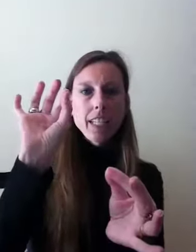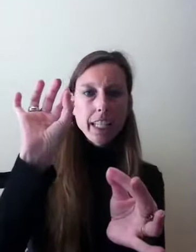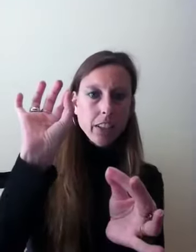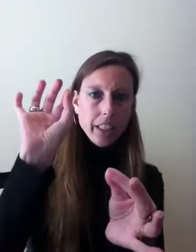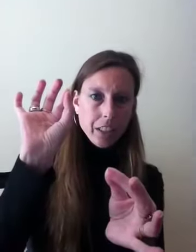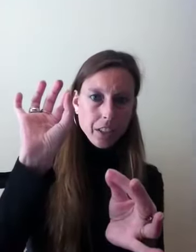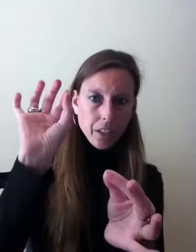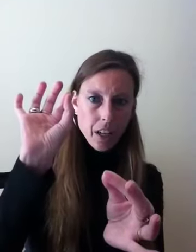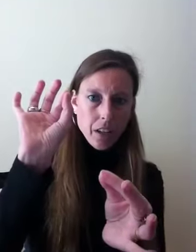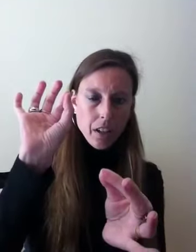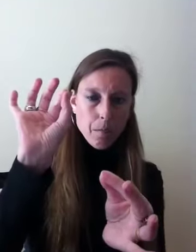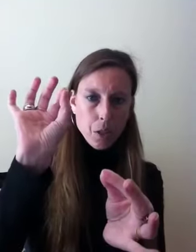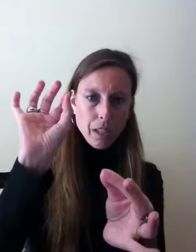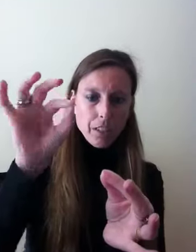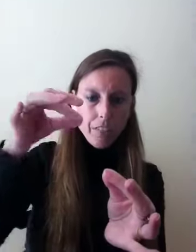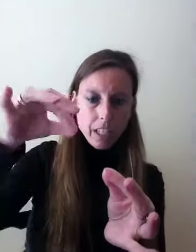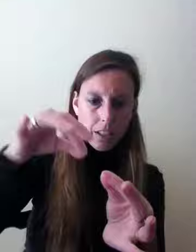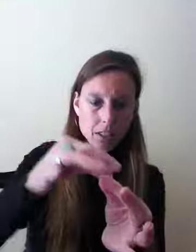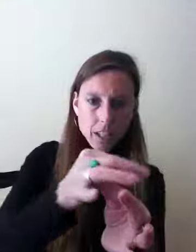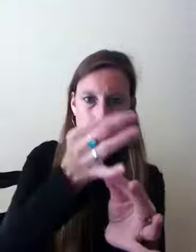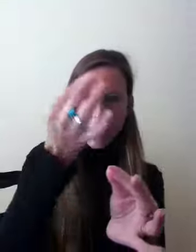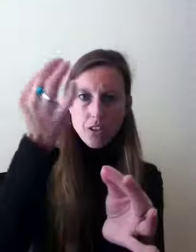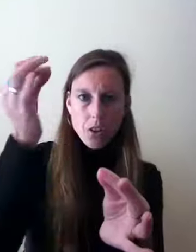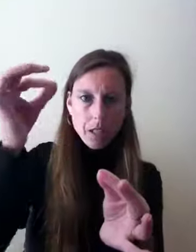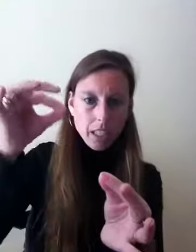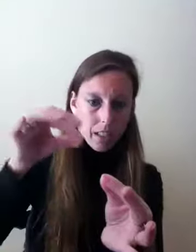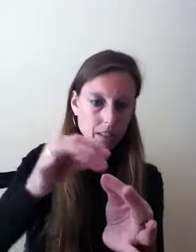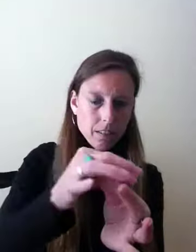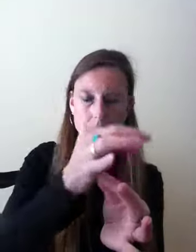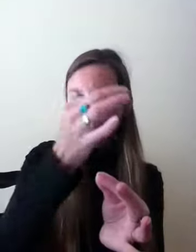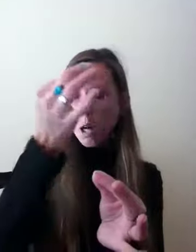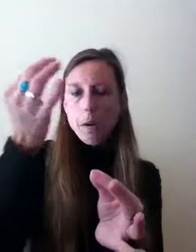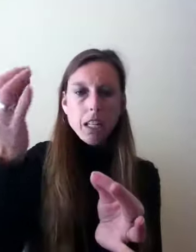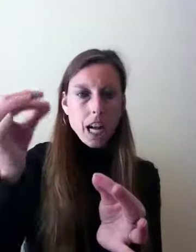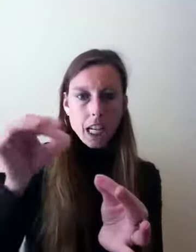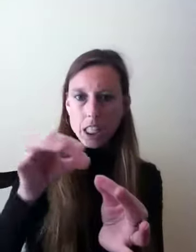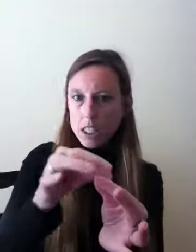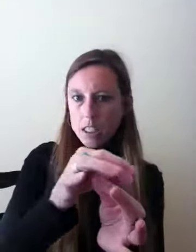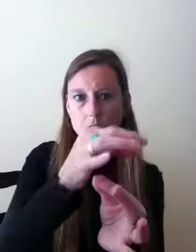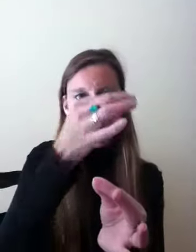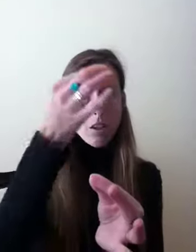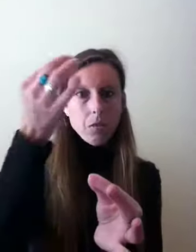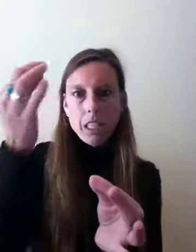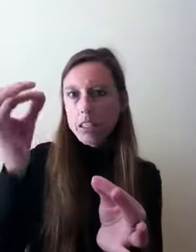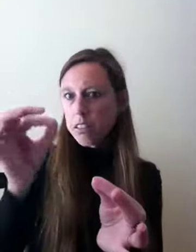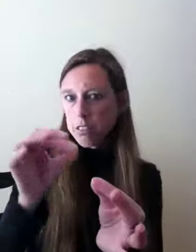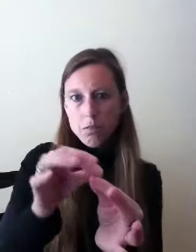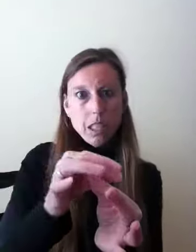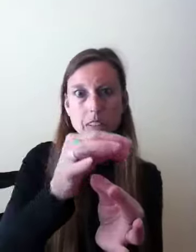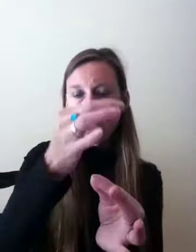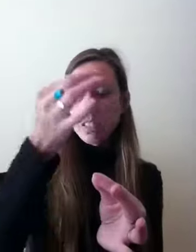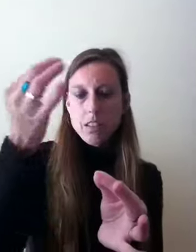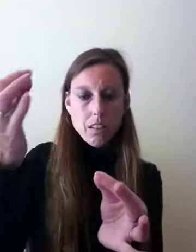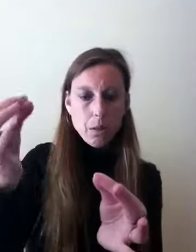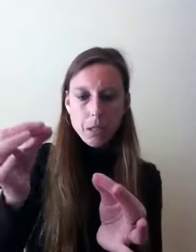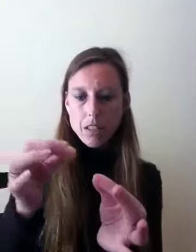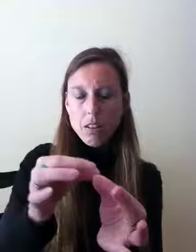needle between your fingers and you're sewing a button on or sewing whatever, a piece of